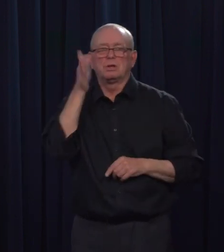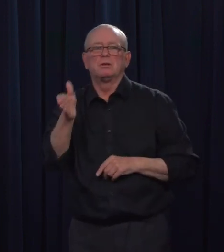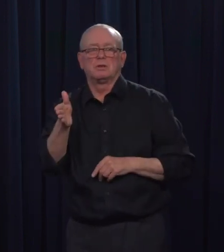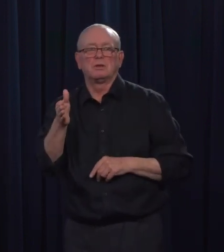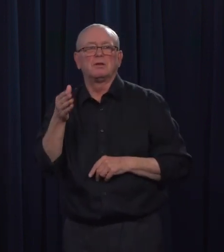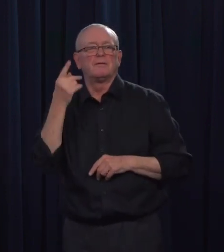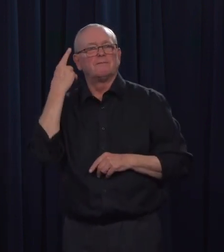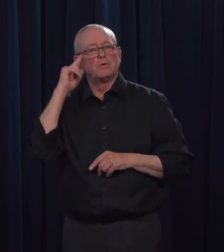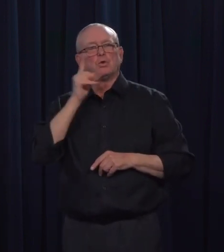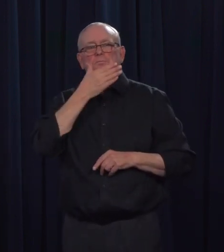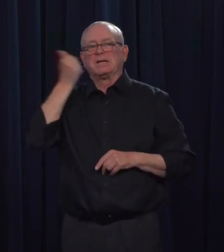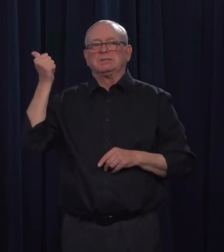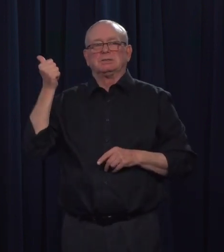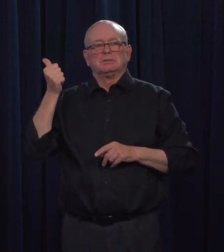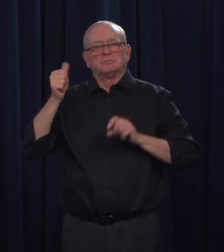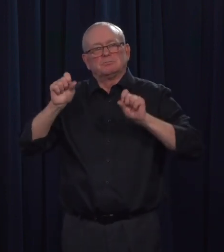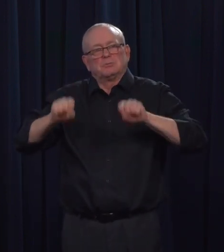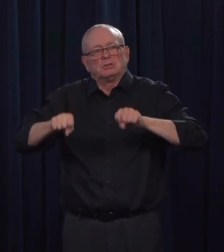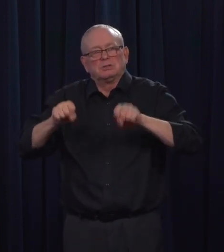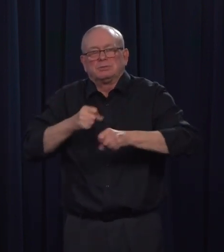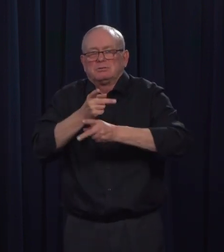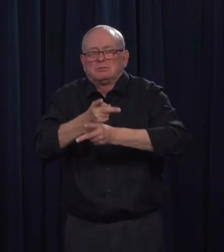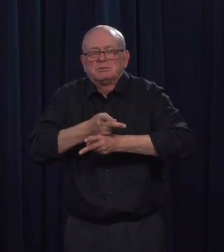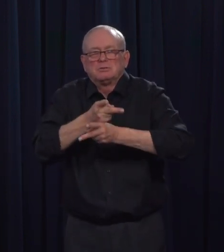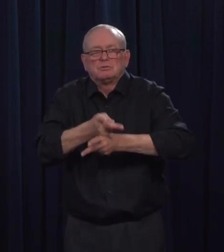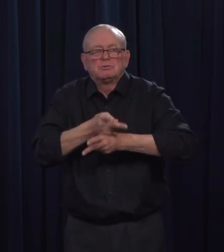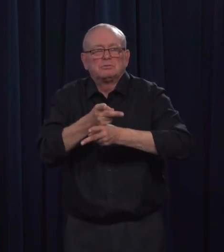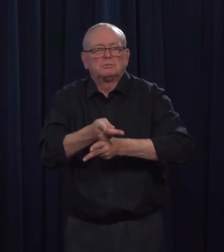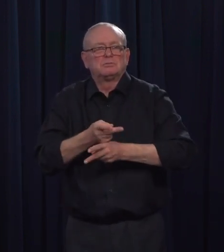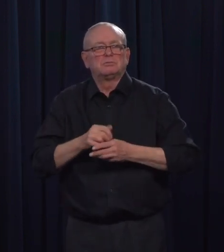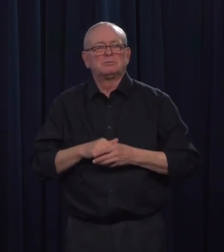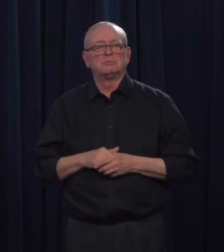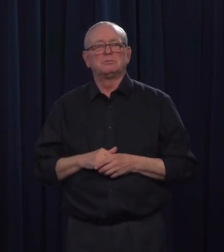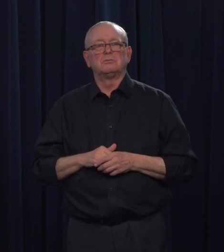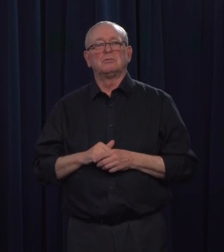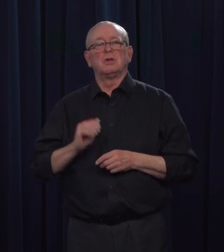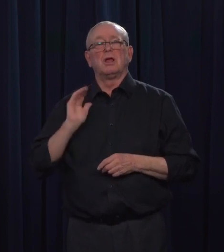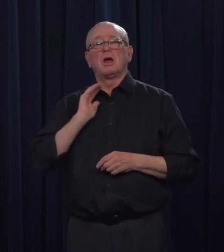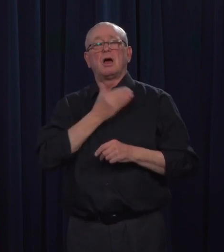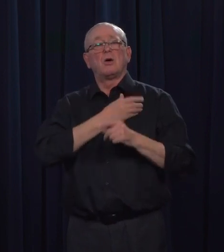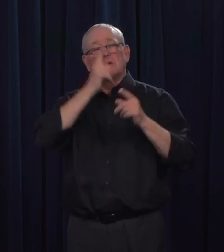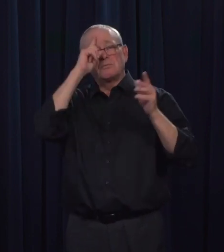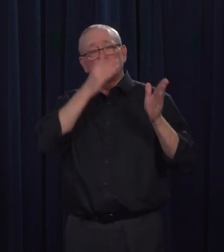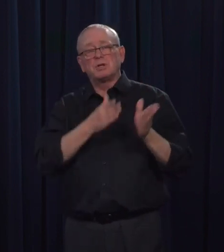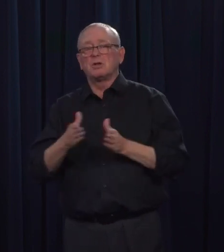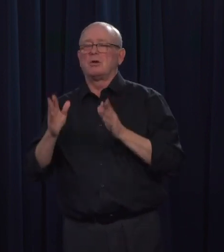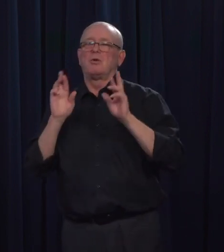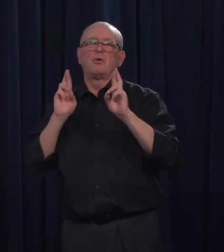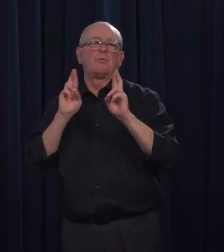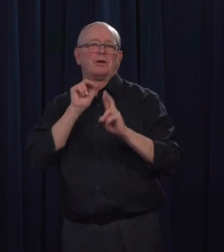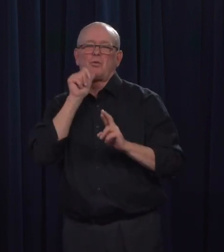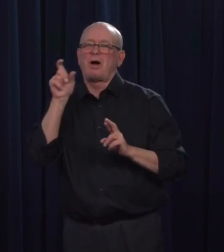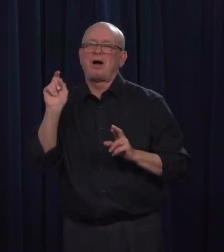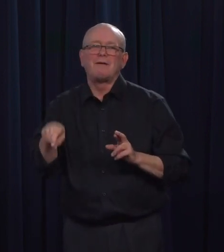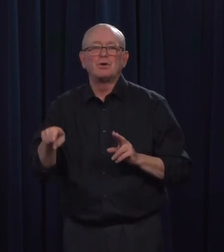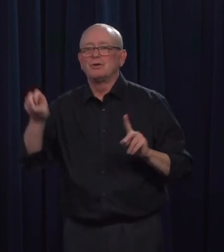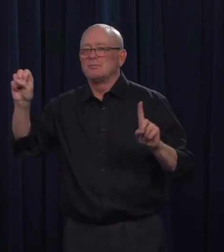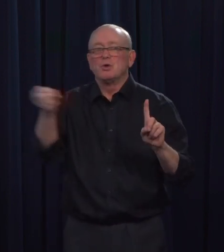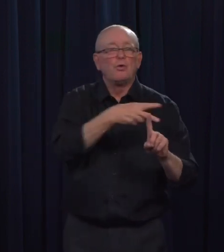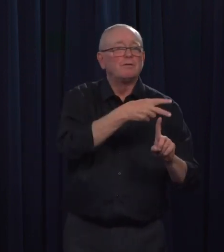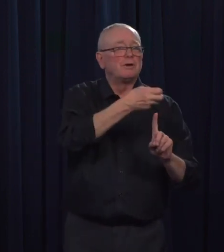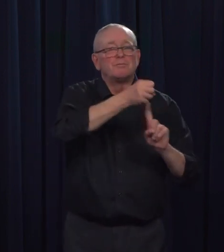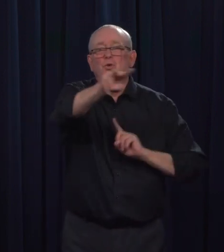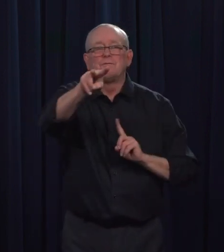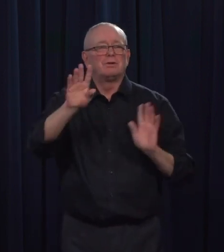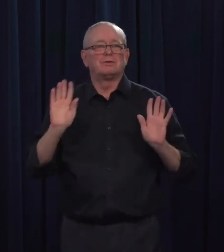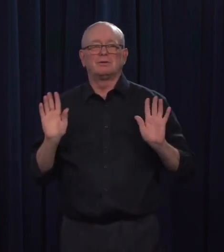Obviously, we're trying to plan so that we don't need to do that. But if it's necessary, if it's deemed that that's how we need to provide the best care for